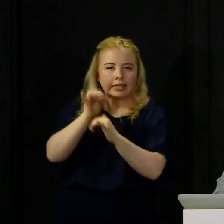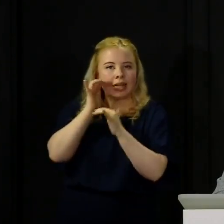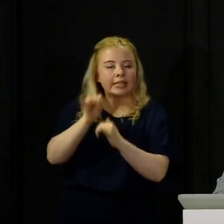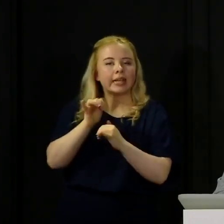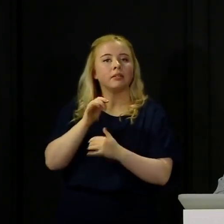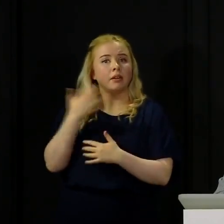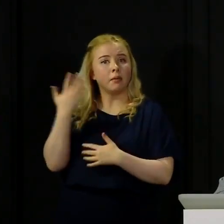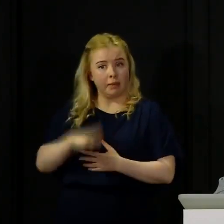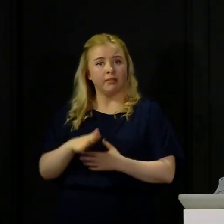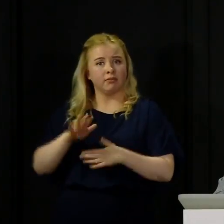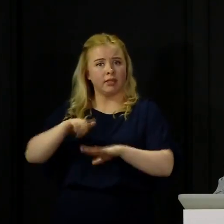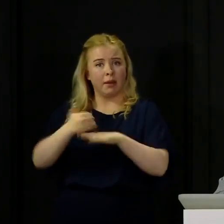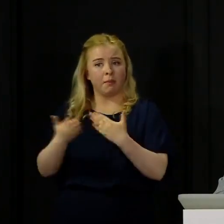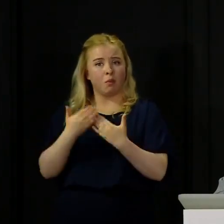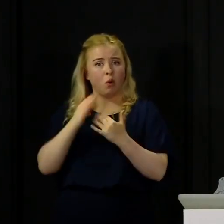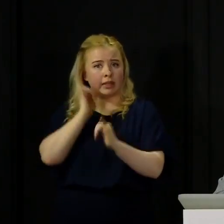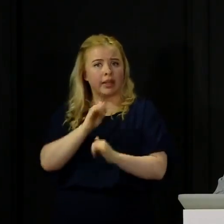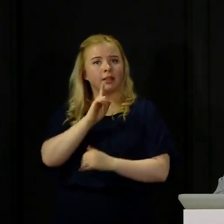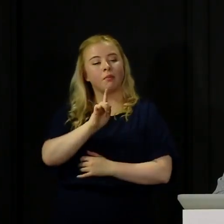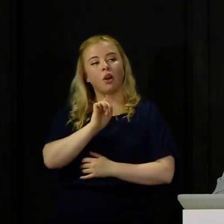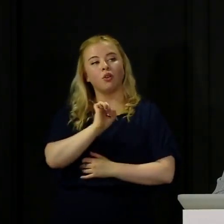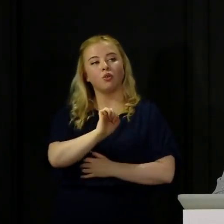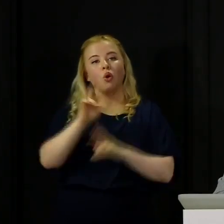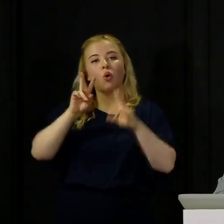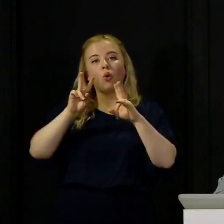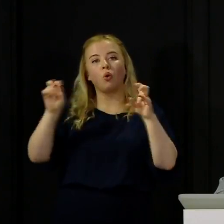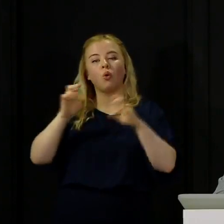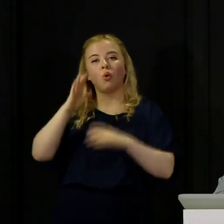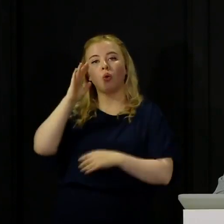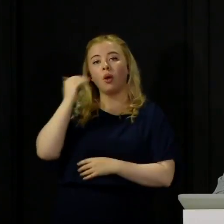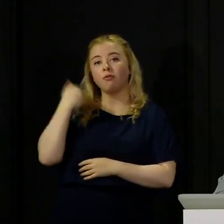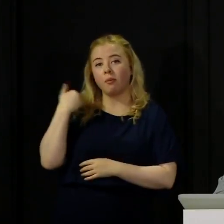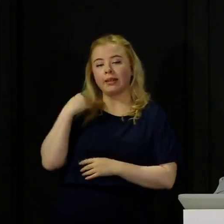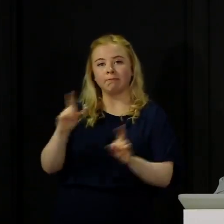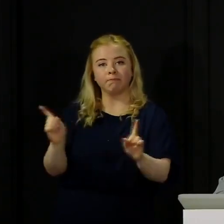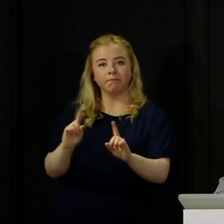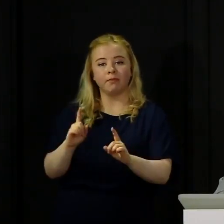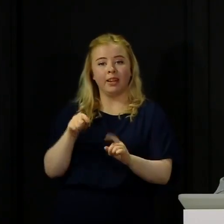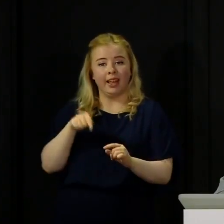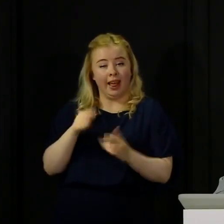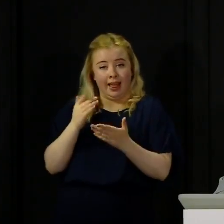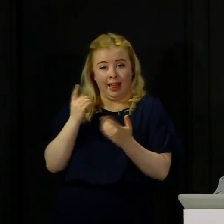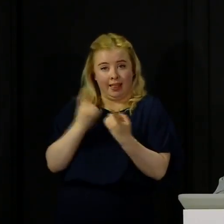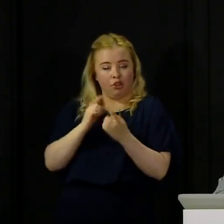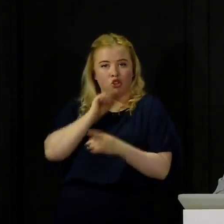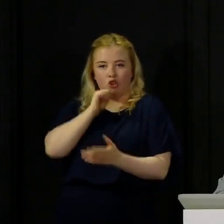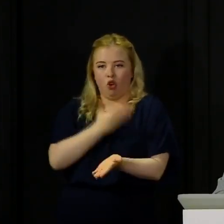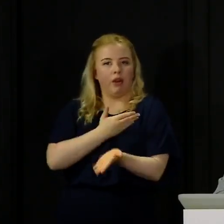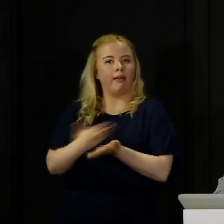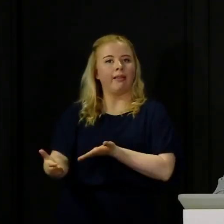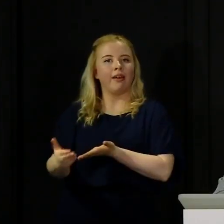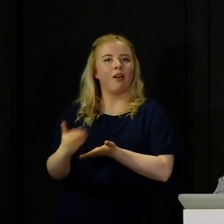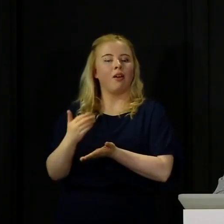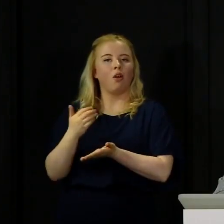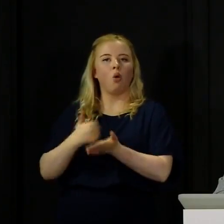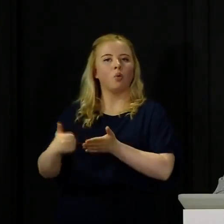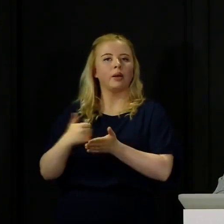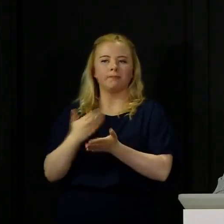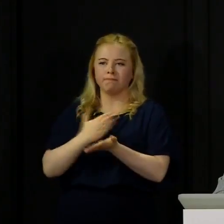that. But I think what you have quoted there just reminds us that these things are not always clear-cut in terms of